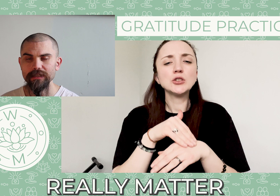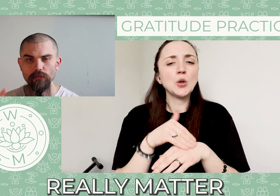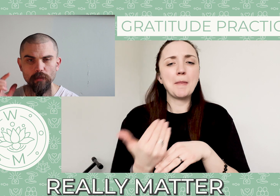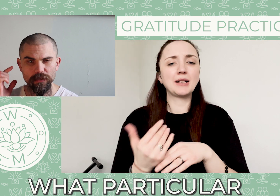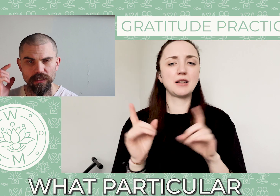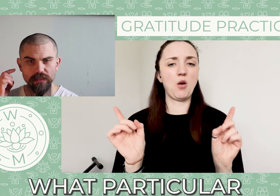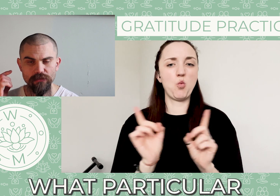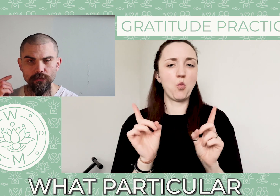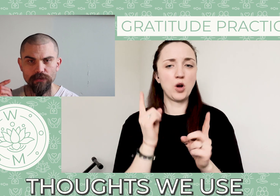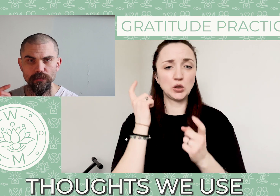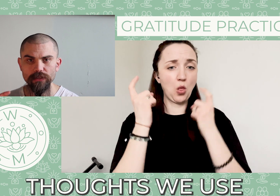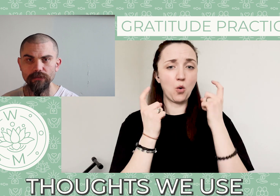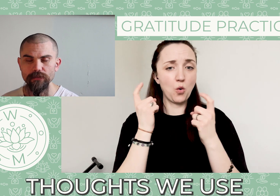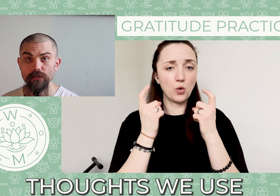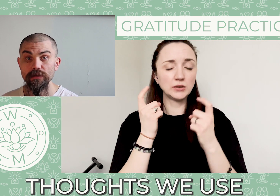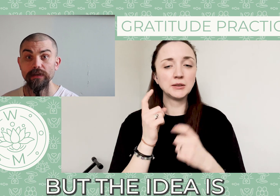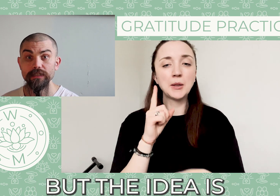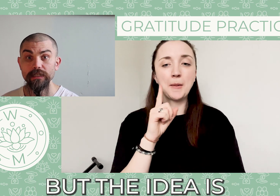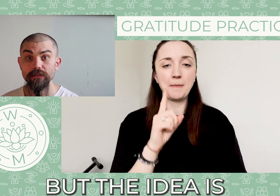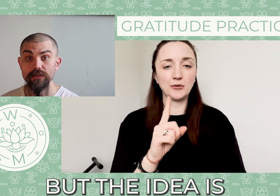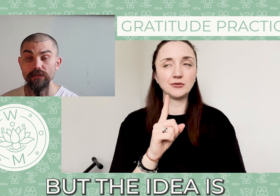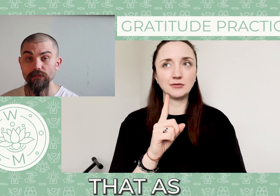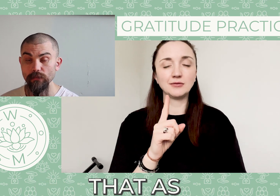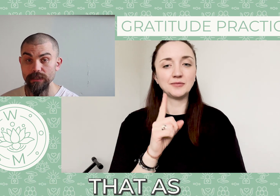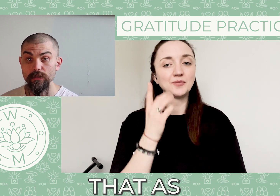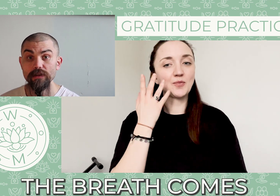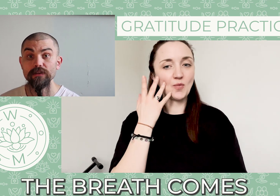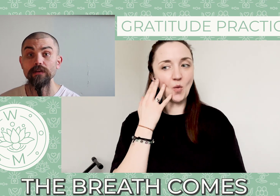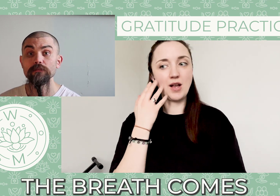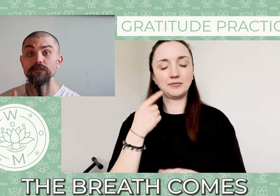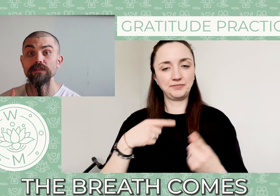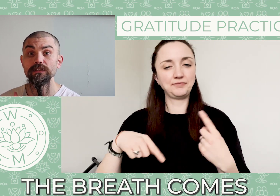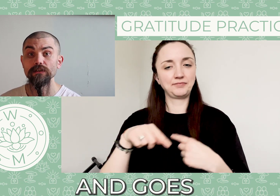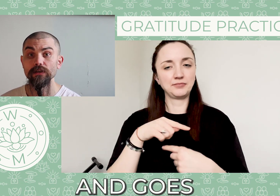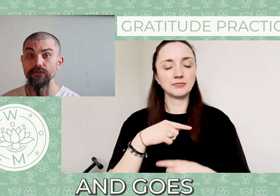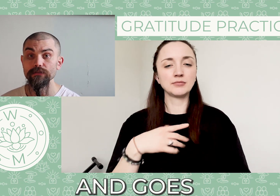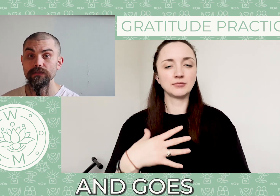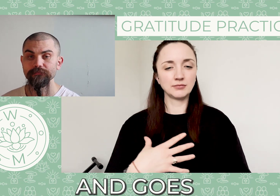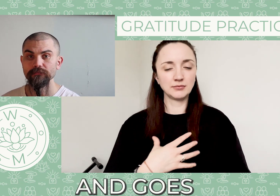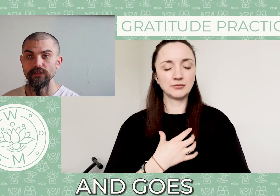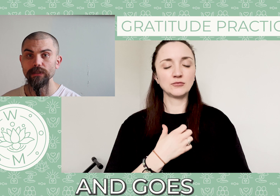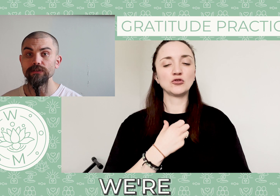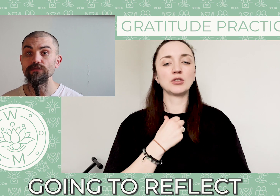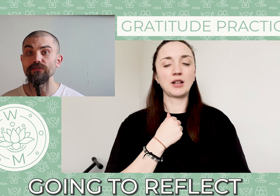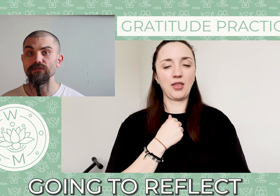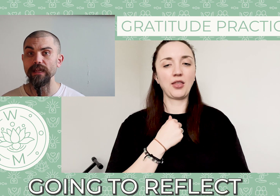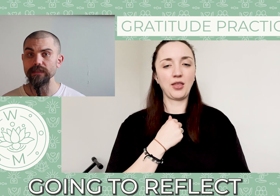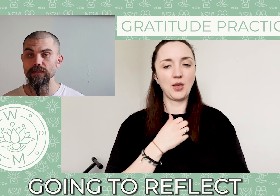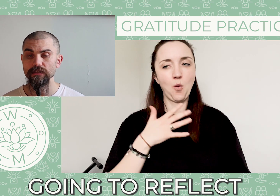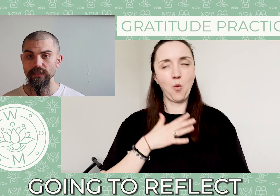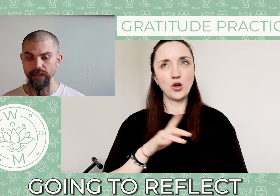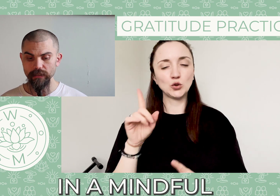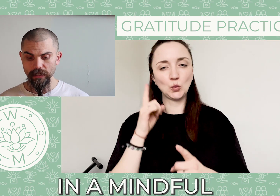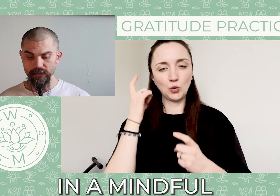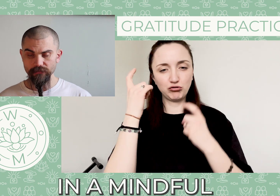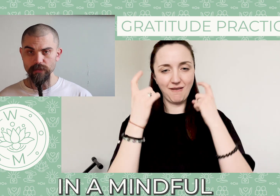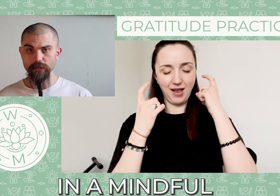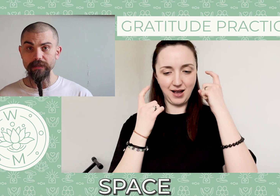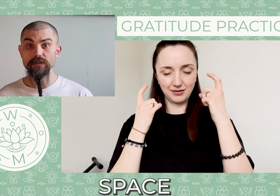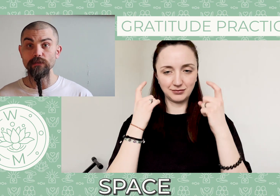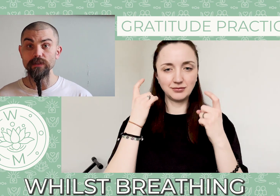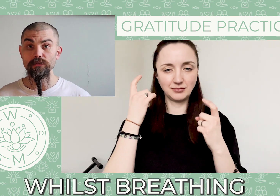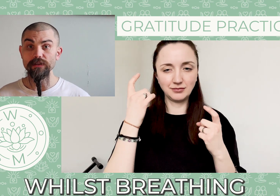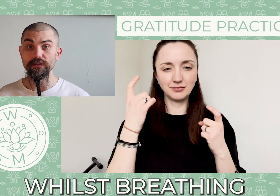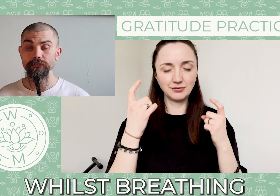doesn't really matter what particular thoughts we use, but the idea is that as the breath comes and goes, we're going to reflect in a